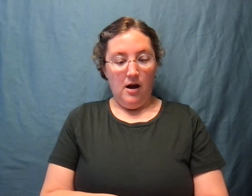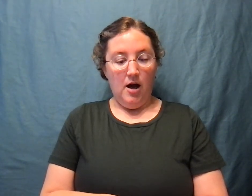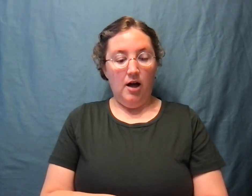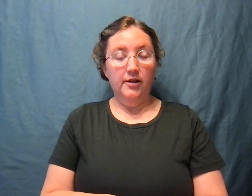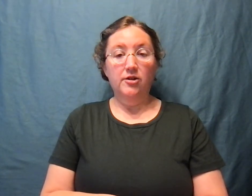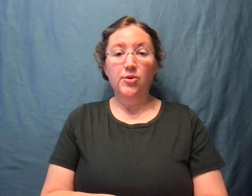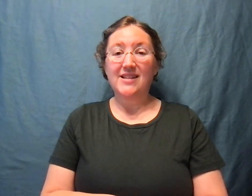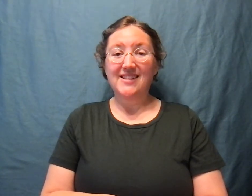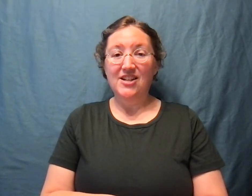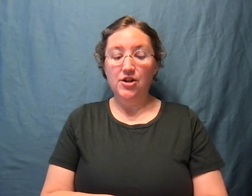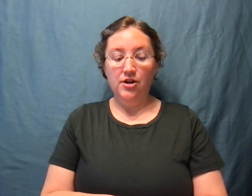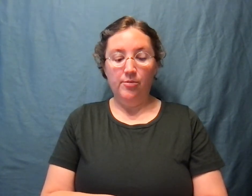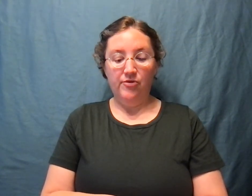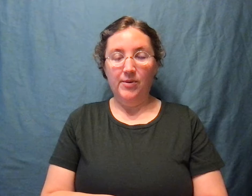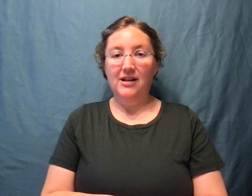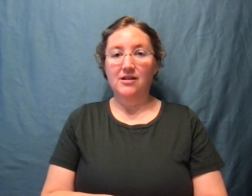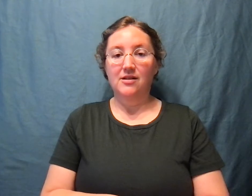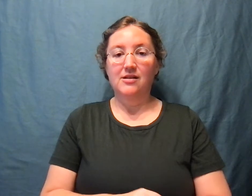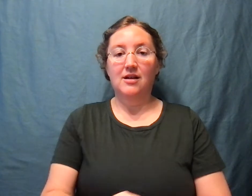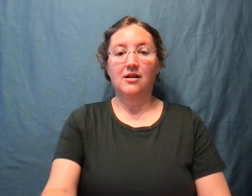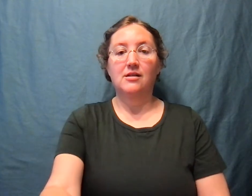A little translation note before we get into the signs.